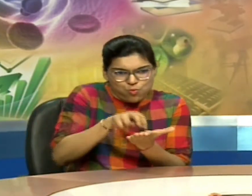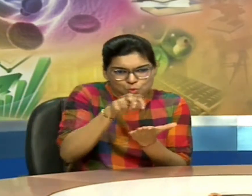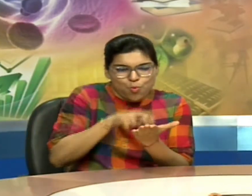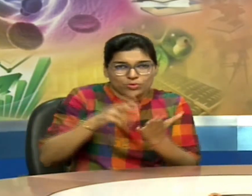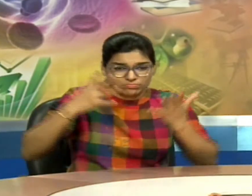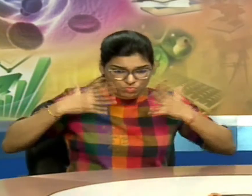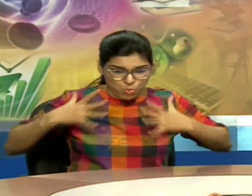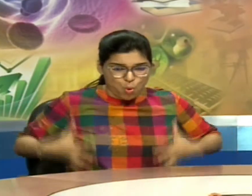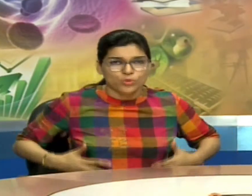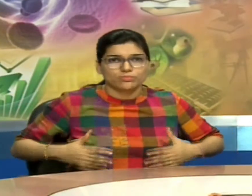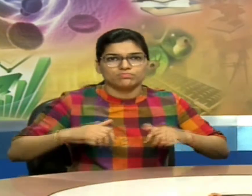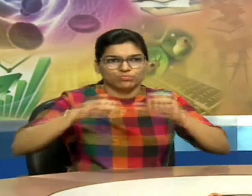should